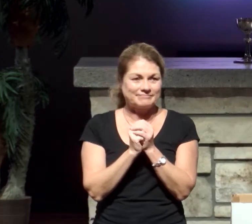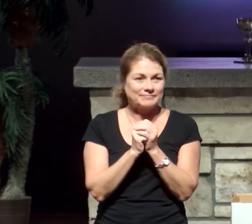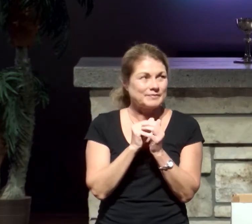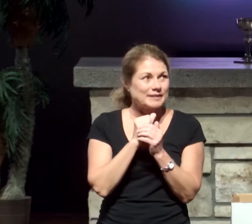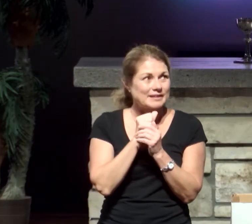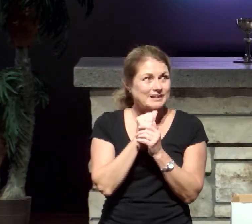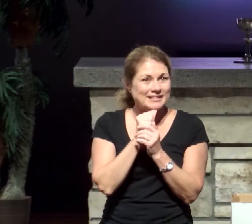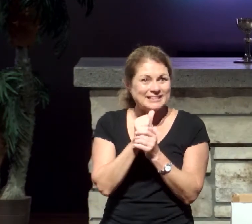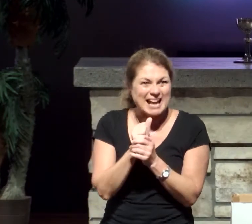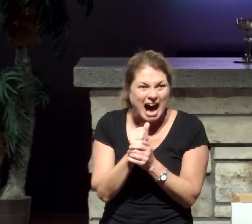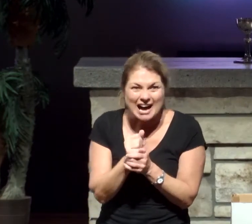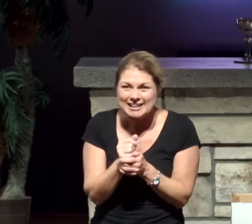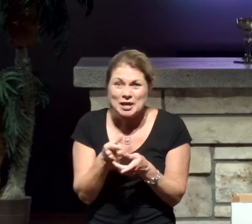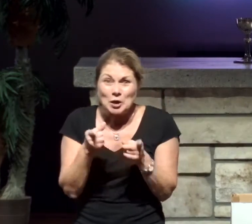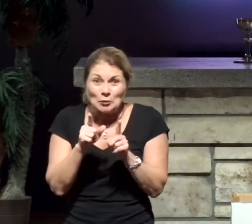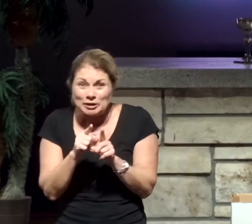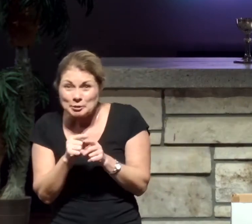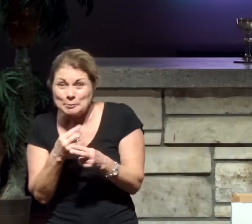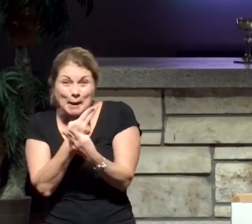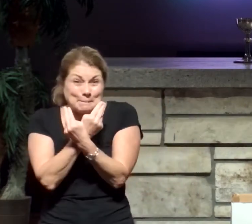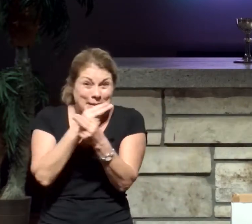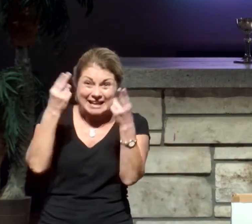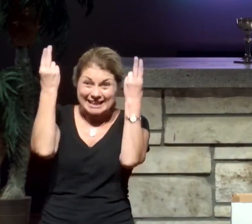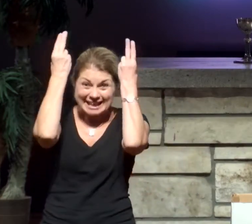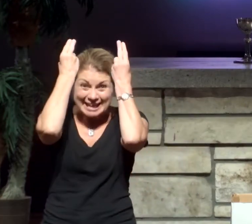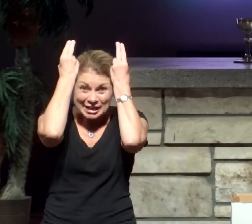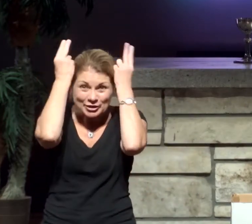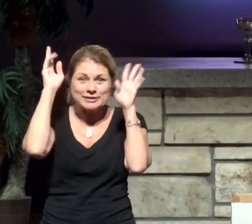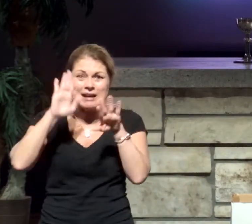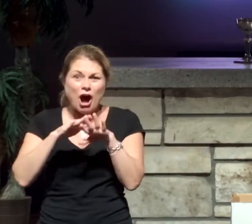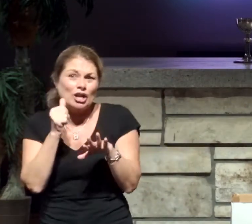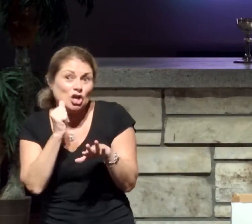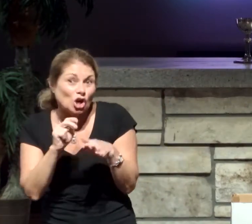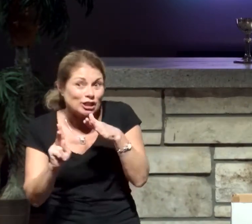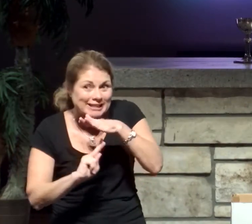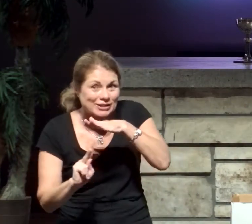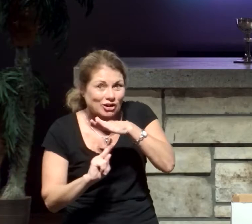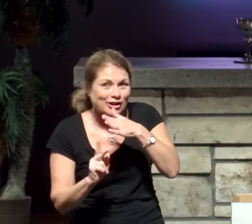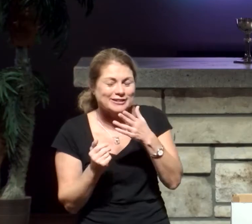you put bunny ears on a girl in kindergarten.